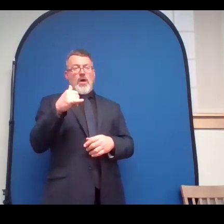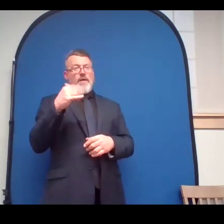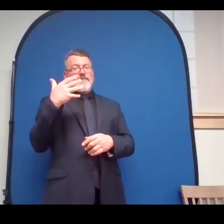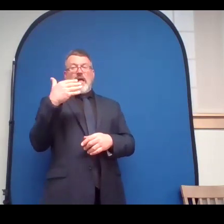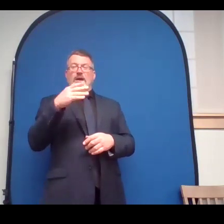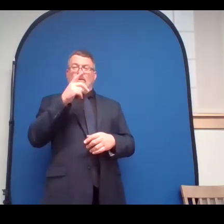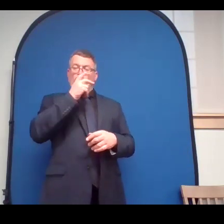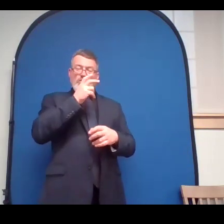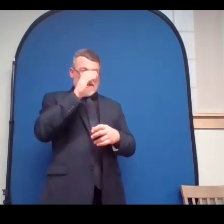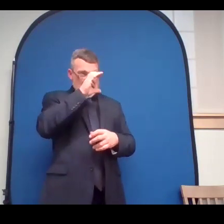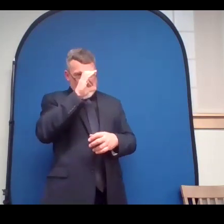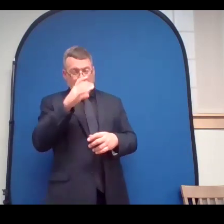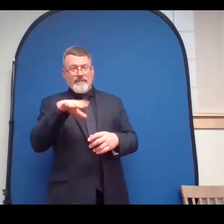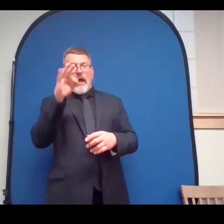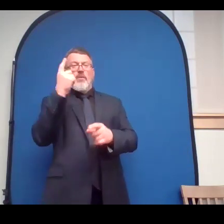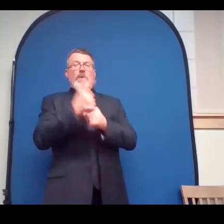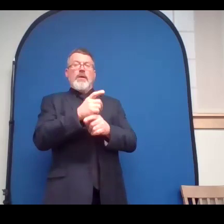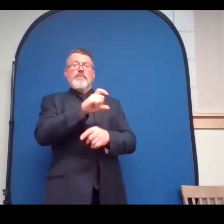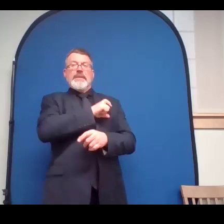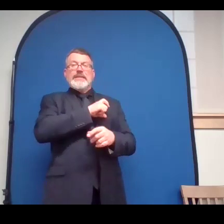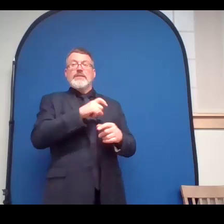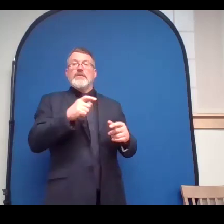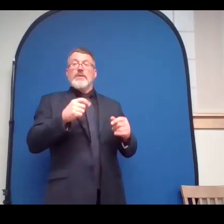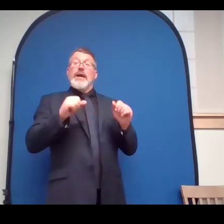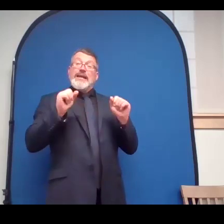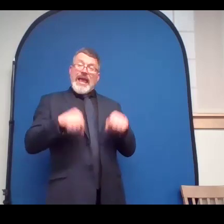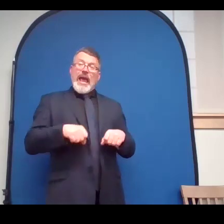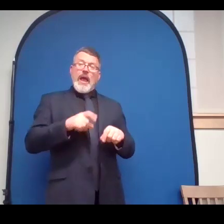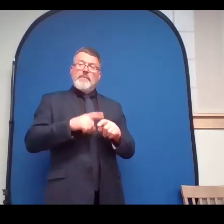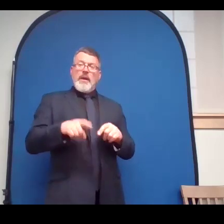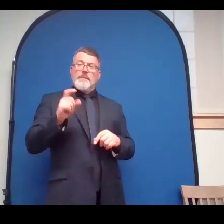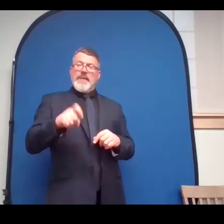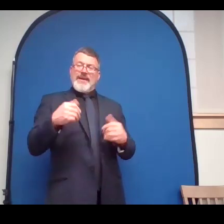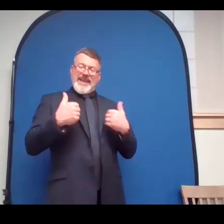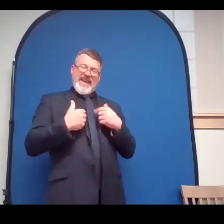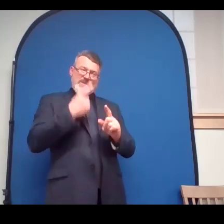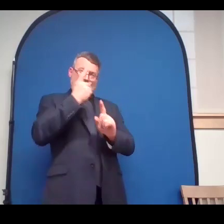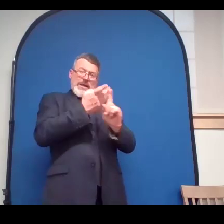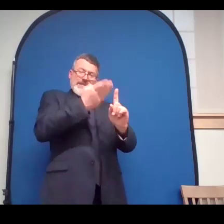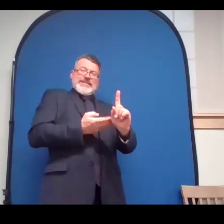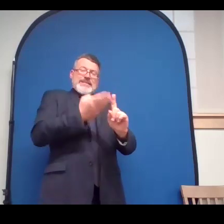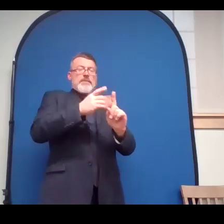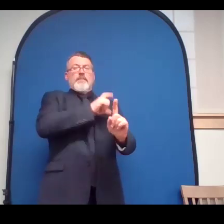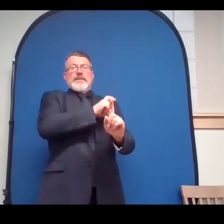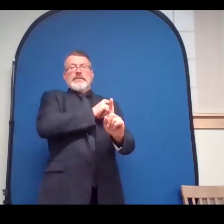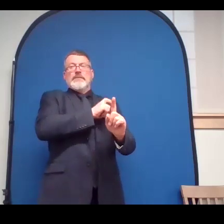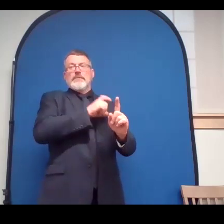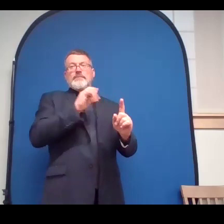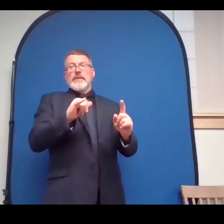that comes with it. It can be done, but it has to be done by the officer in that county or whoever's in the